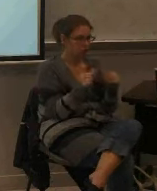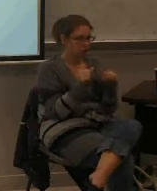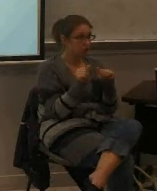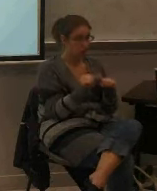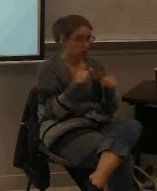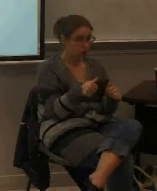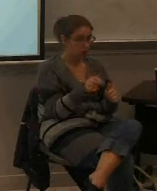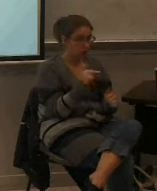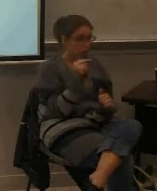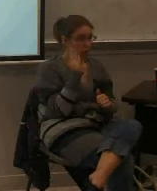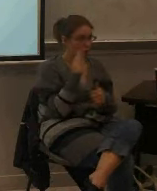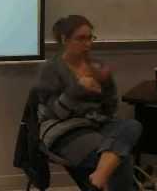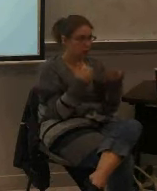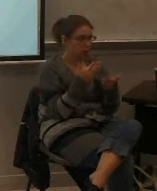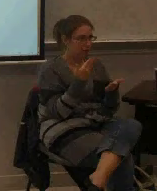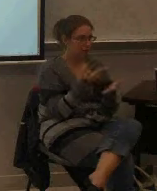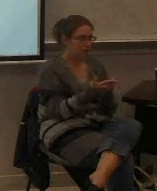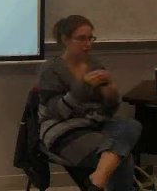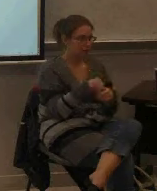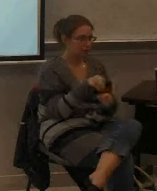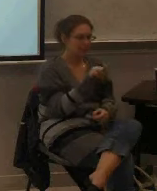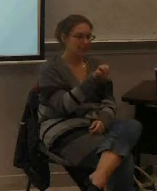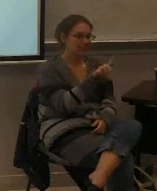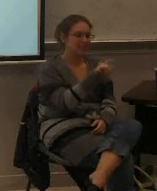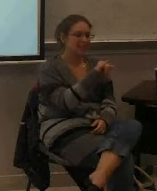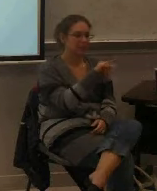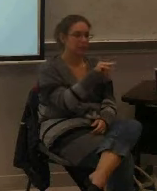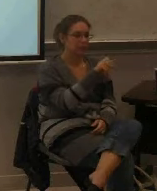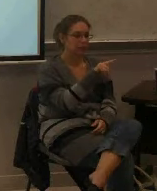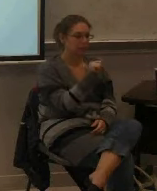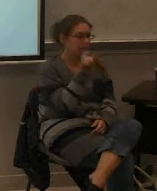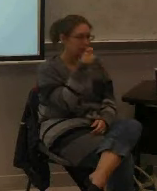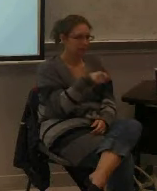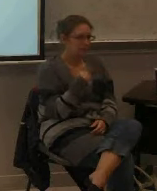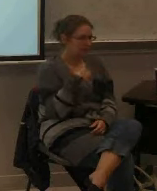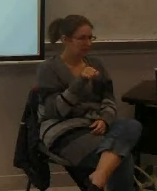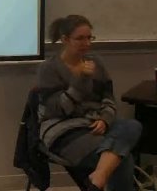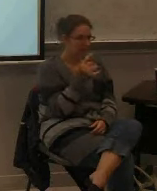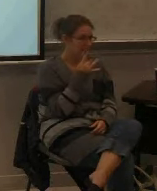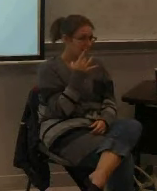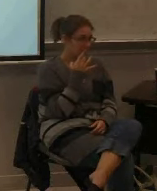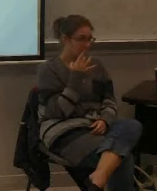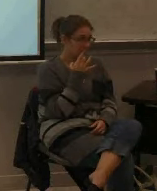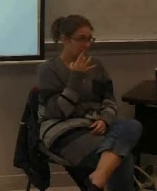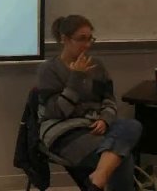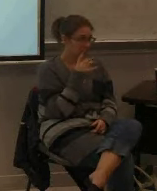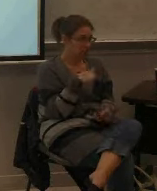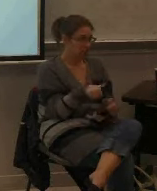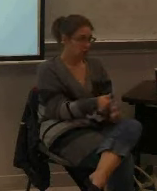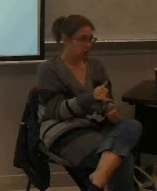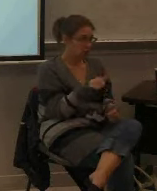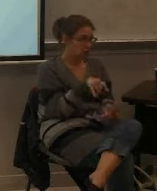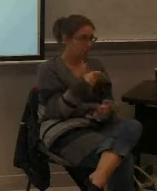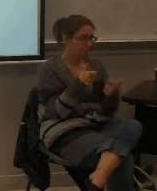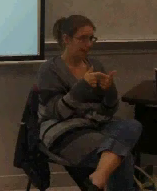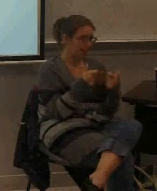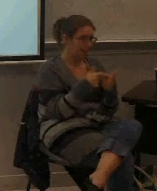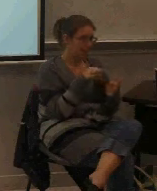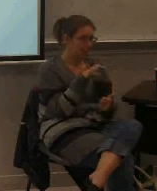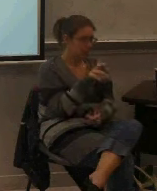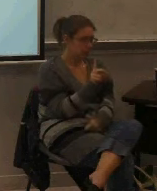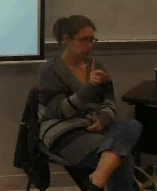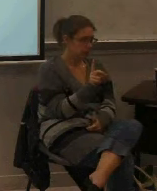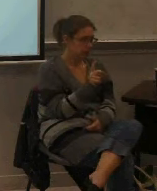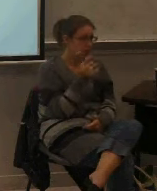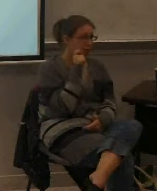north, it'll eventually get itself down into the sediment. So it doesn't have to have any light, it can just go down with that. The cool